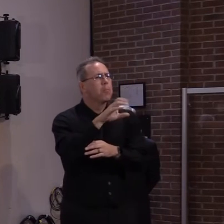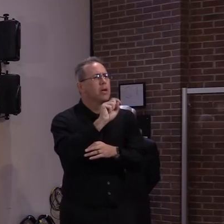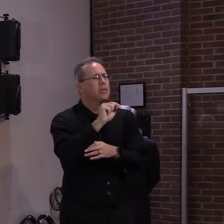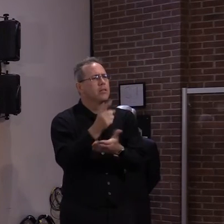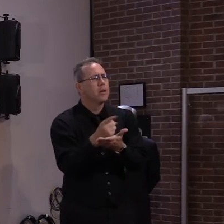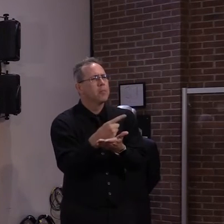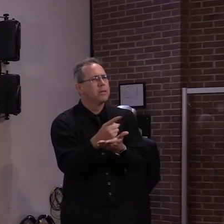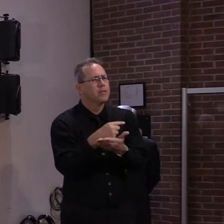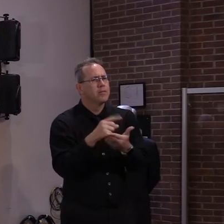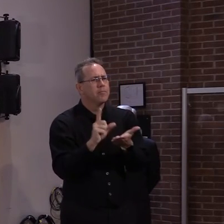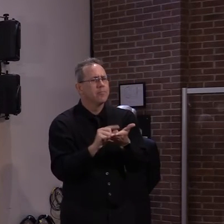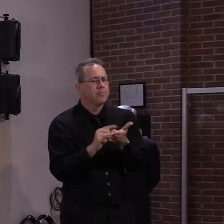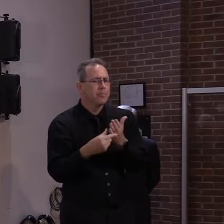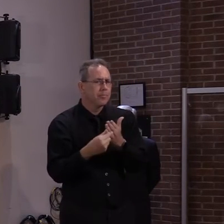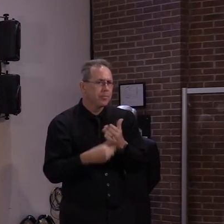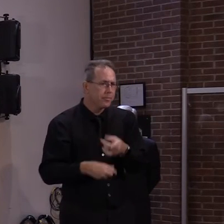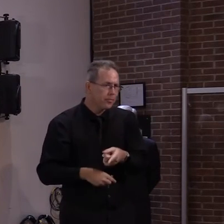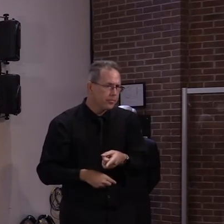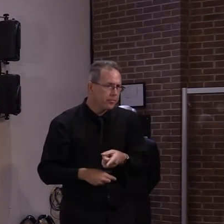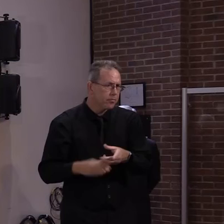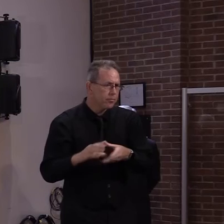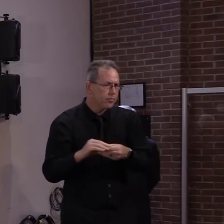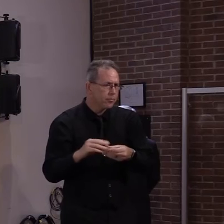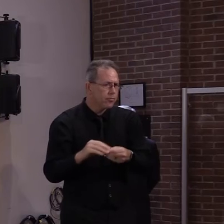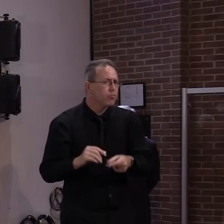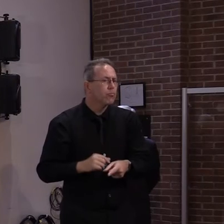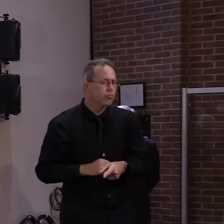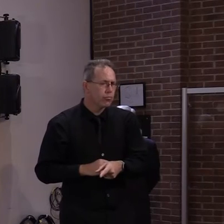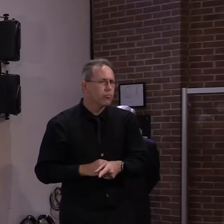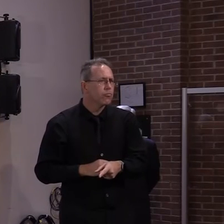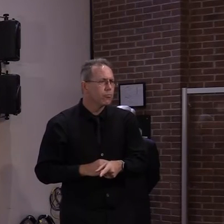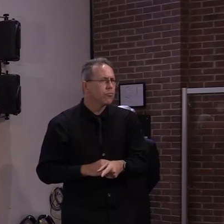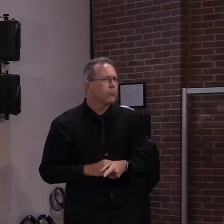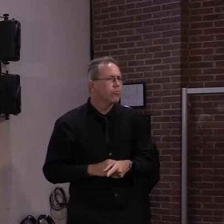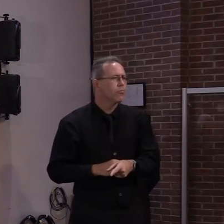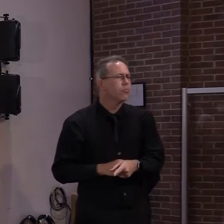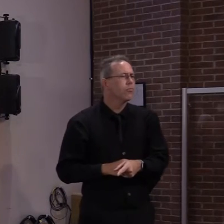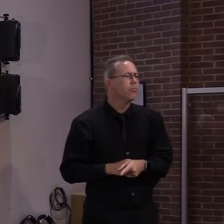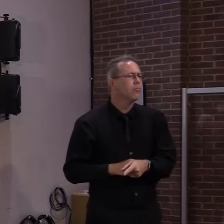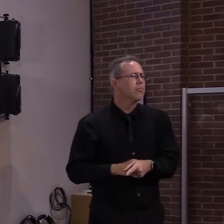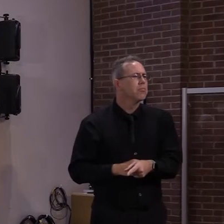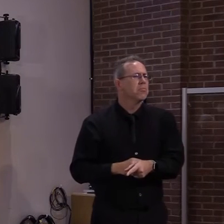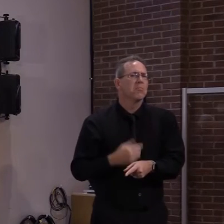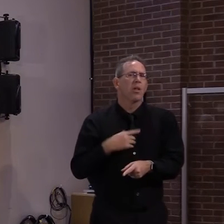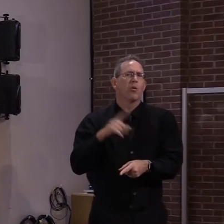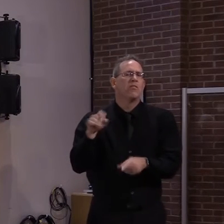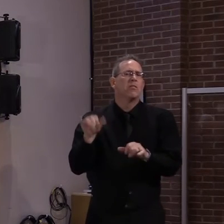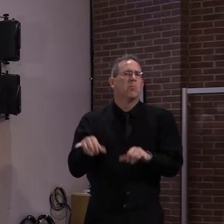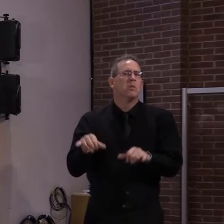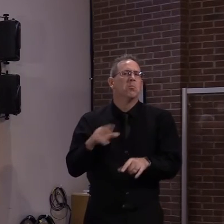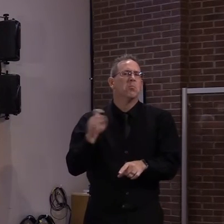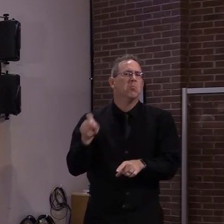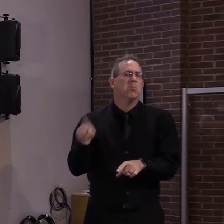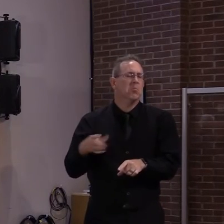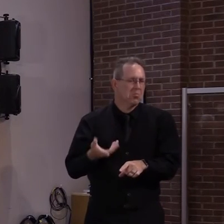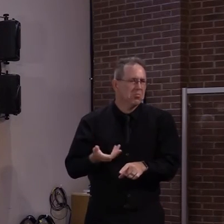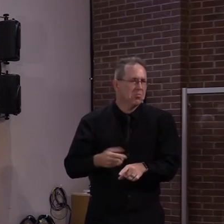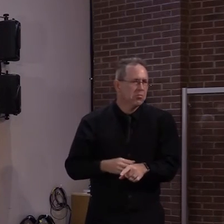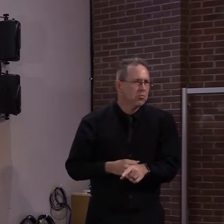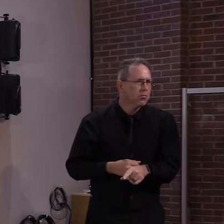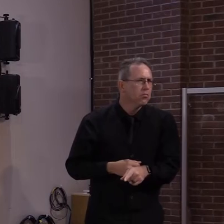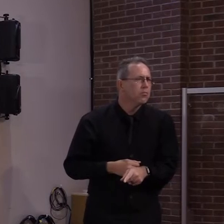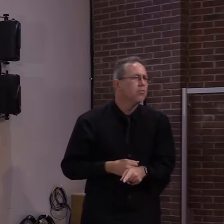Thank you. Governor, I'm going to sound like a broken record, but I was curious. I know the White House is very,